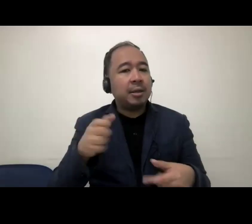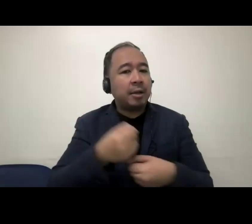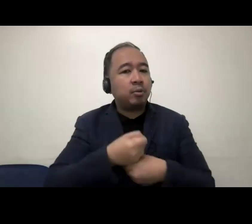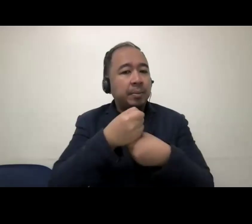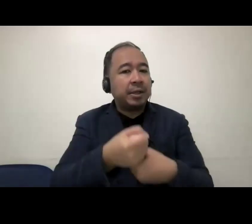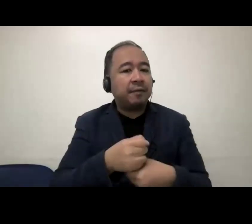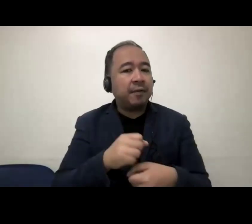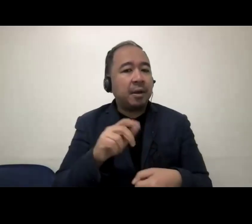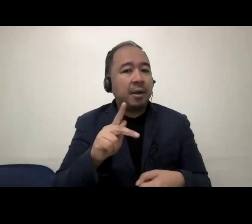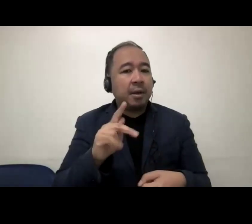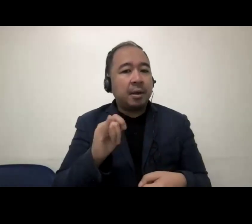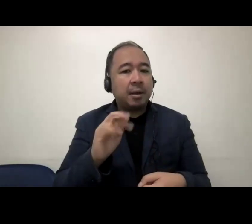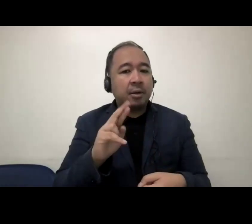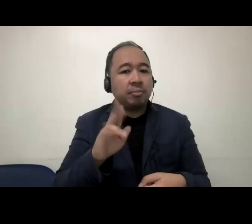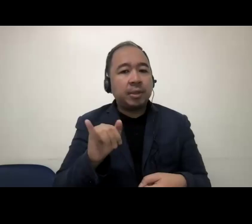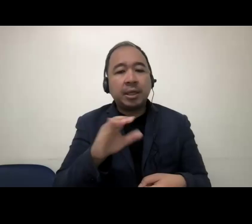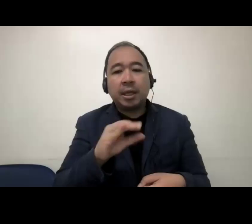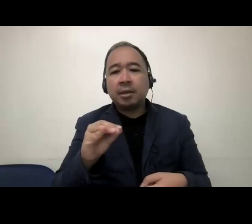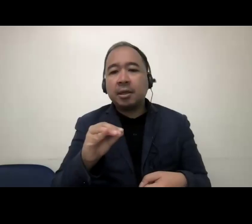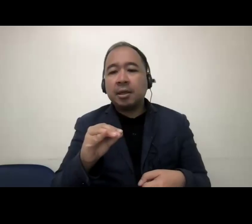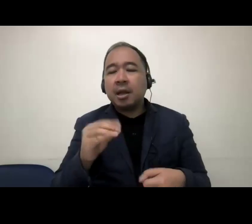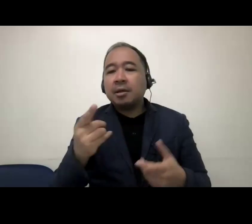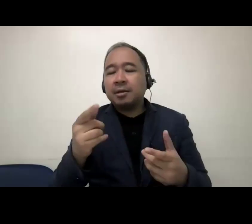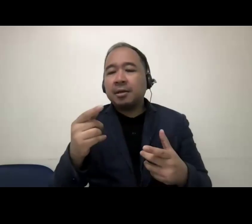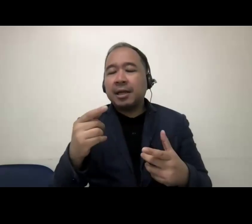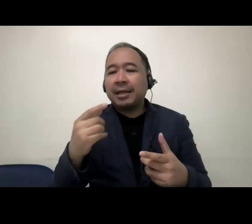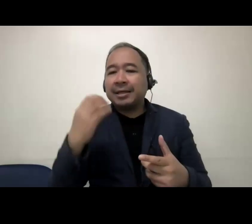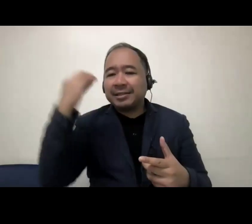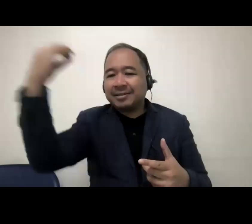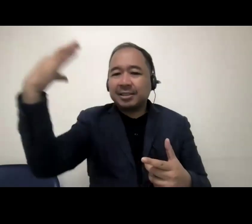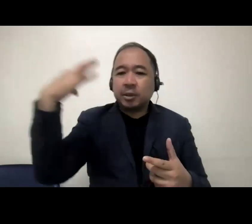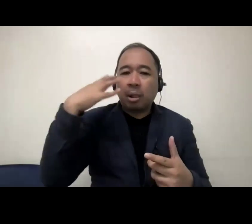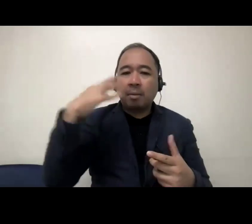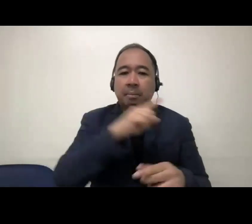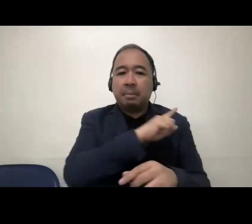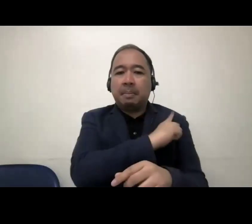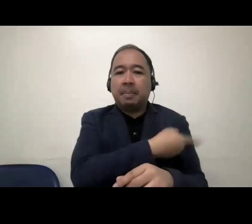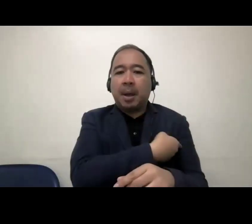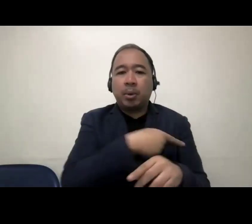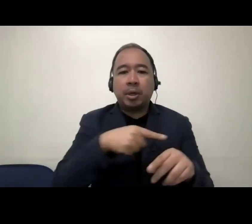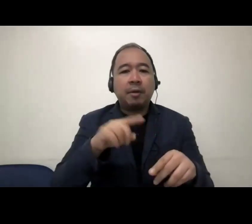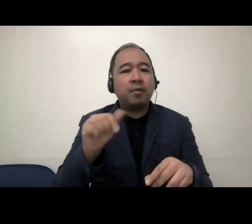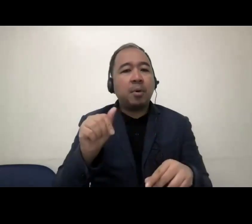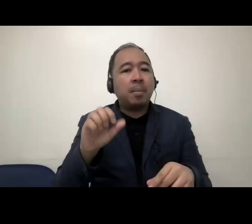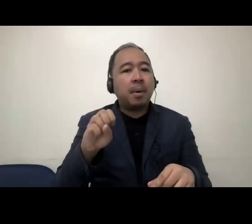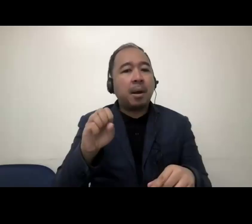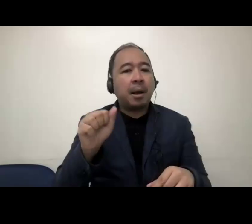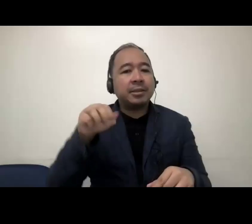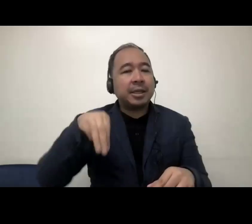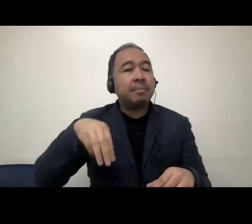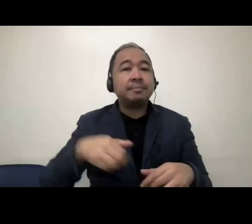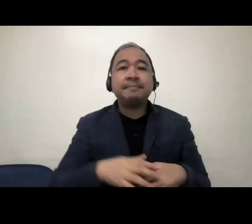Affected People's Rights Committee from Assam. Good morning, everyone. So this